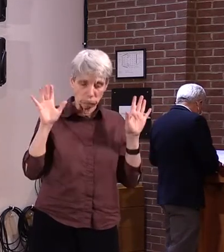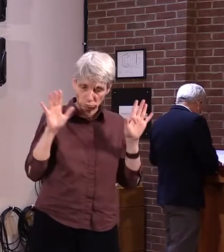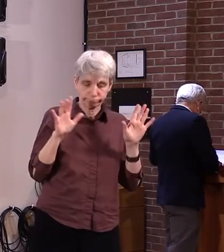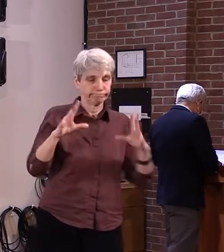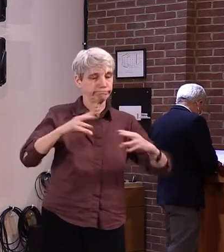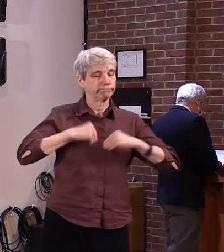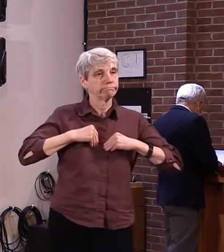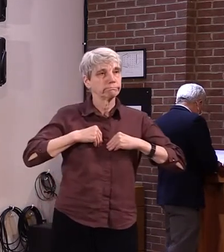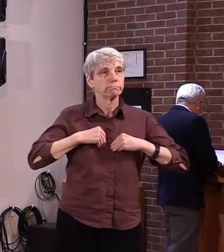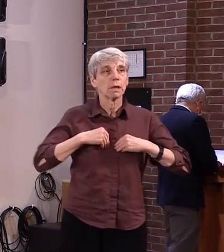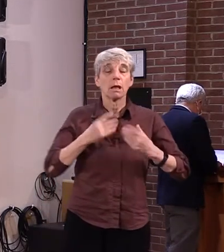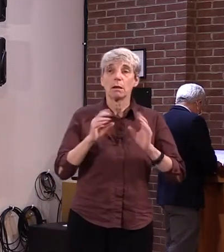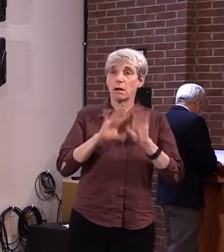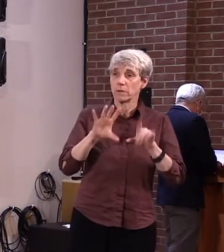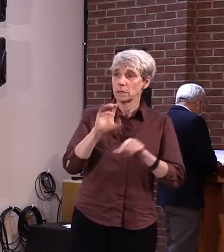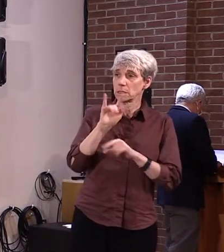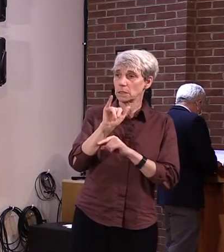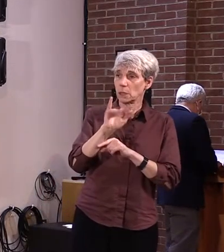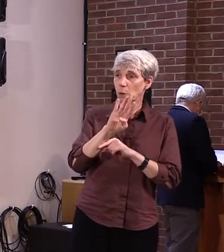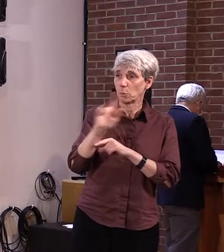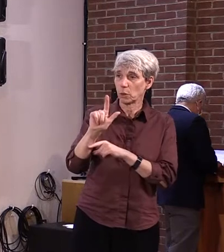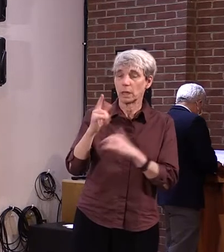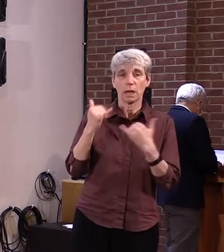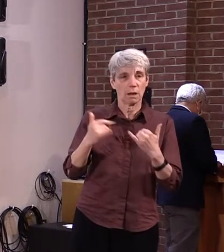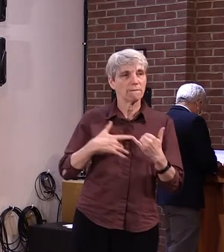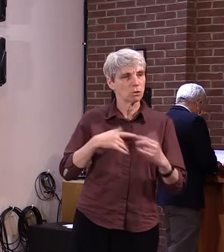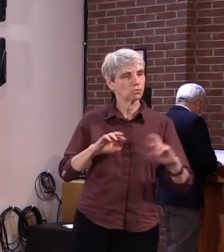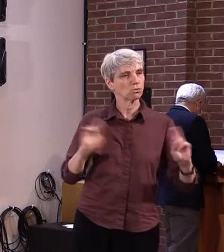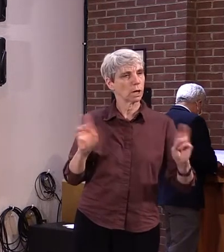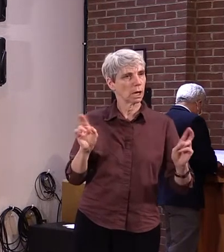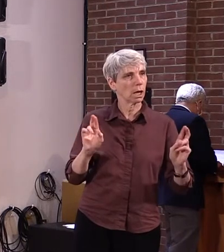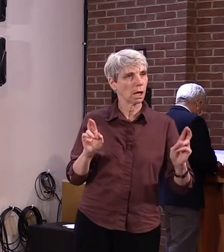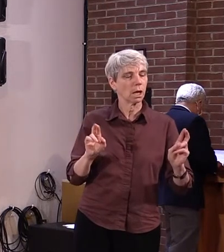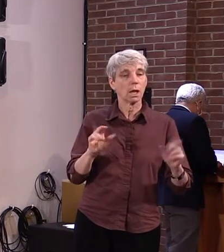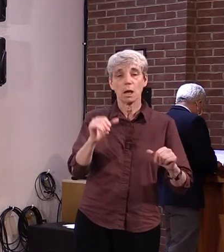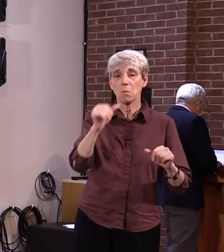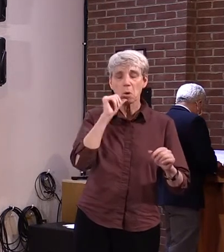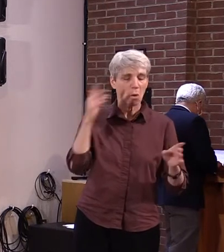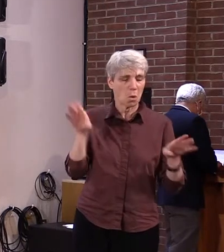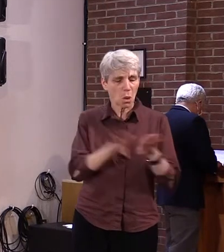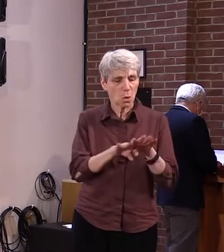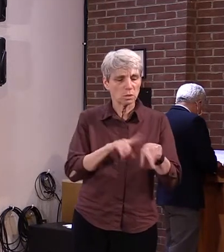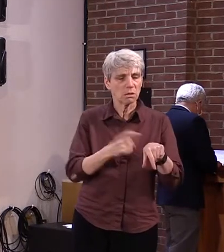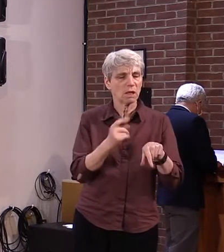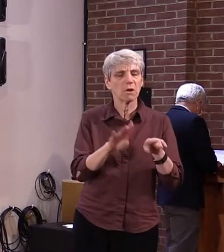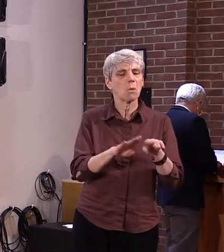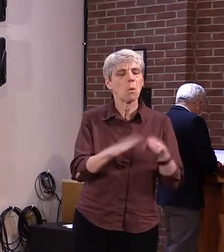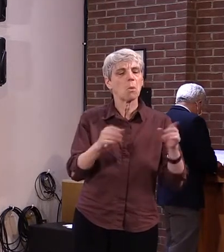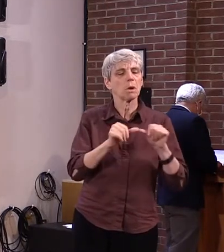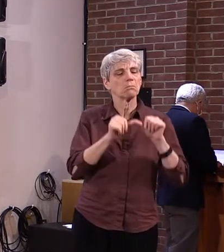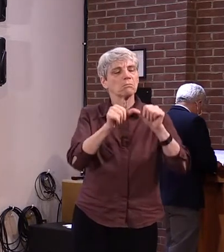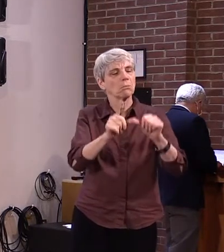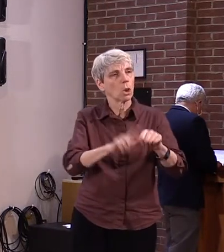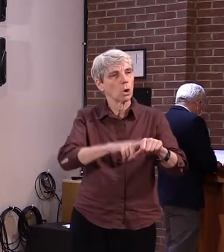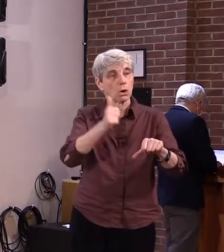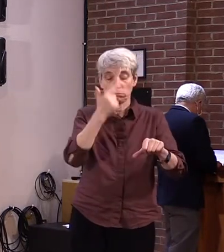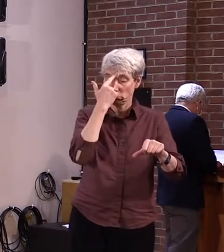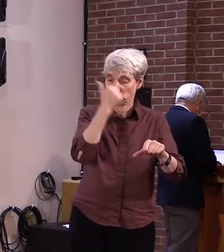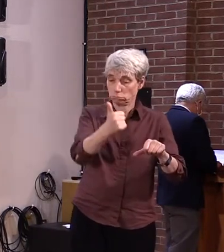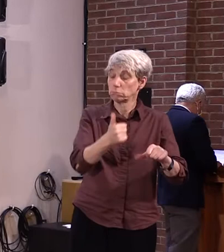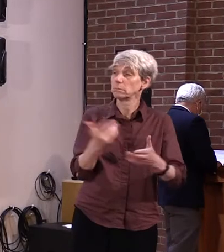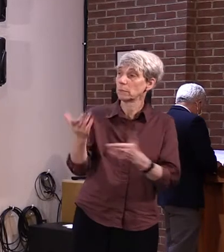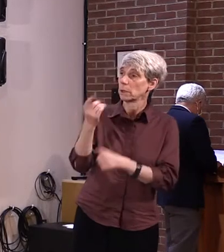of Burlington feels as though it's time to open those up, and that's their prerogative at this point. Dr.